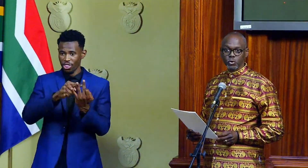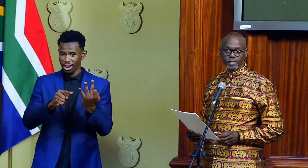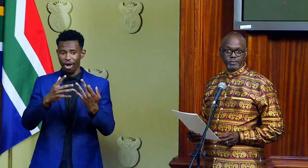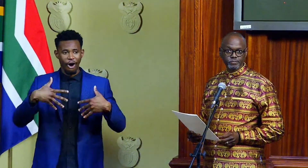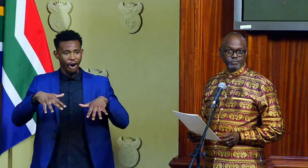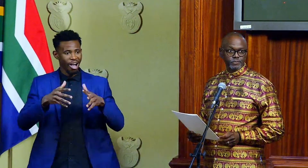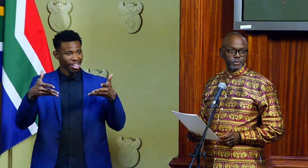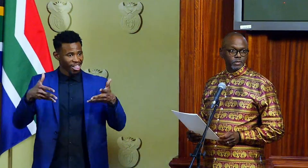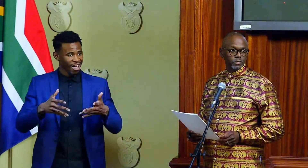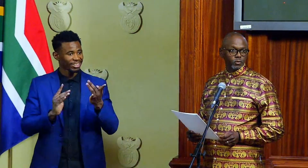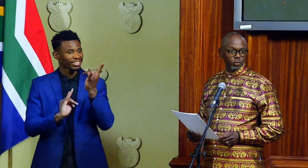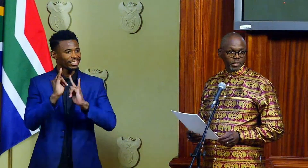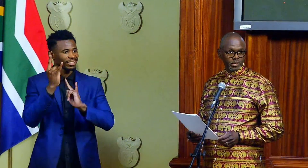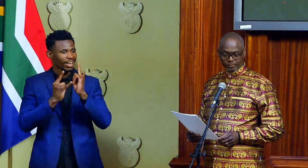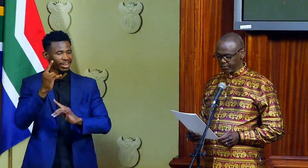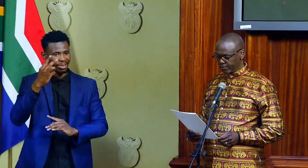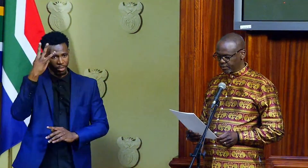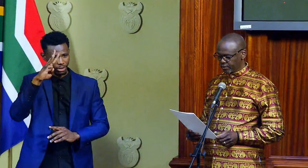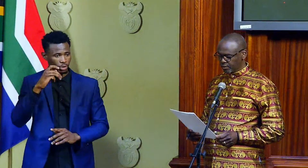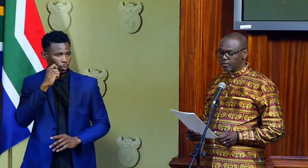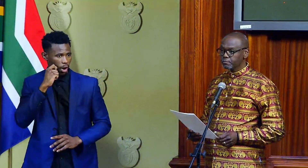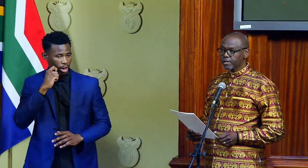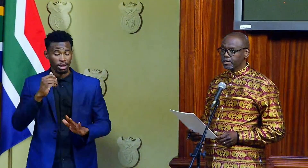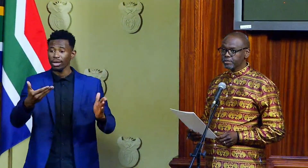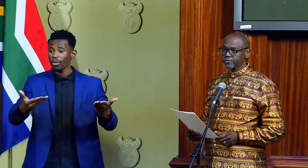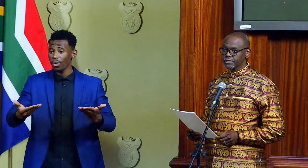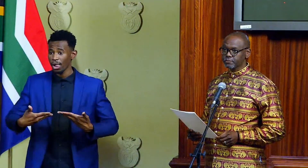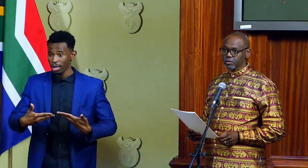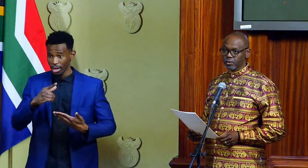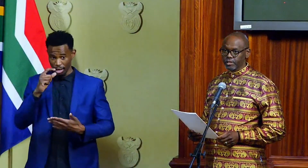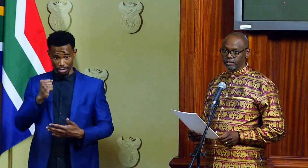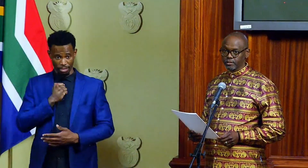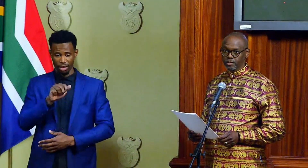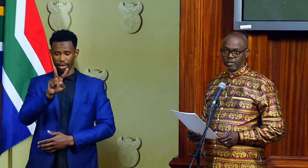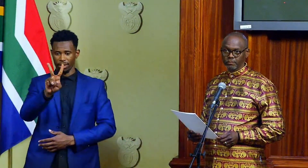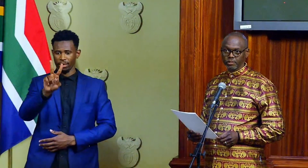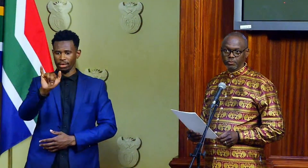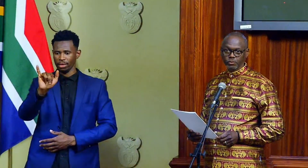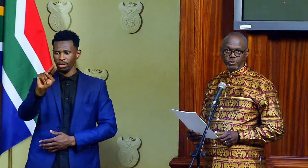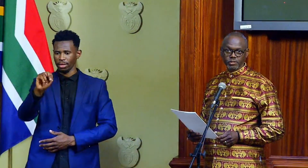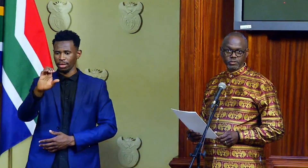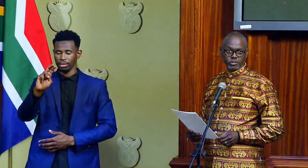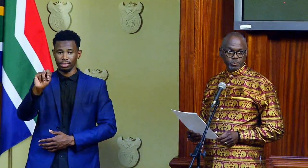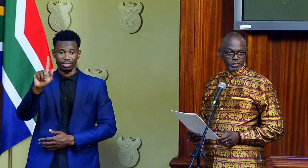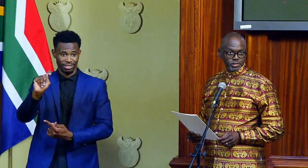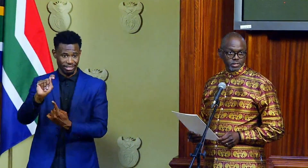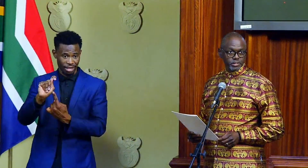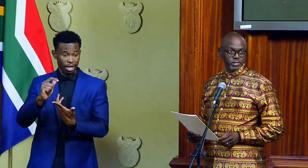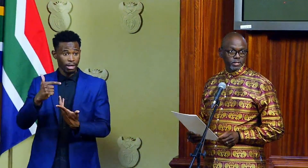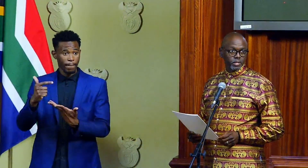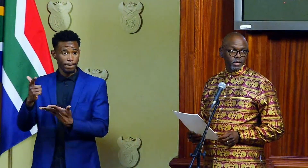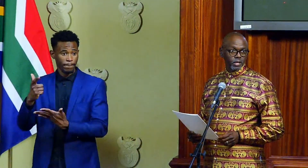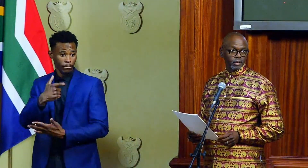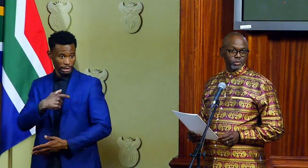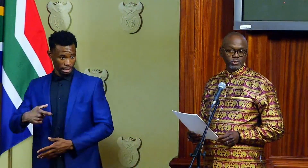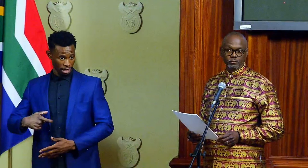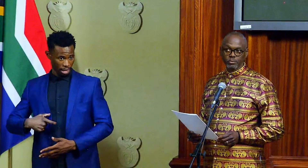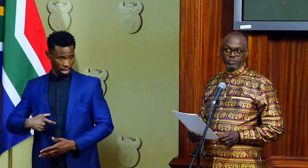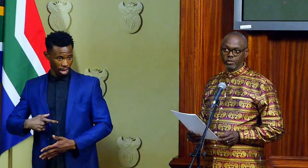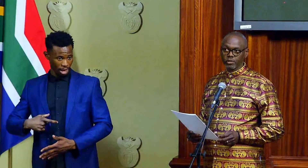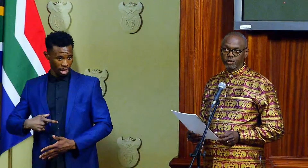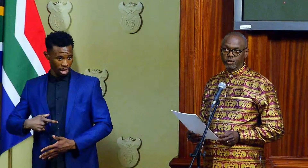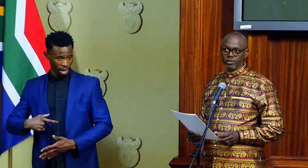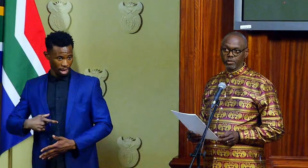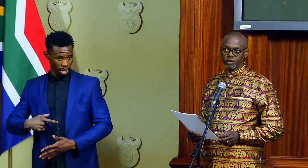of Tshwane. Welcome. My name is Vincent Magwenya. I'm the spokesperson to the President. I'll be